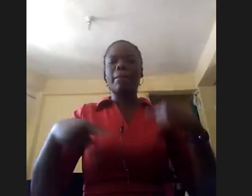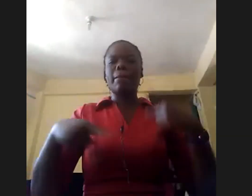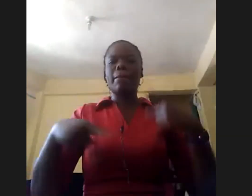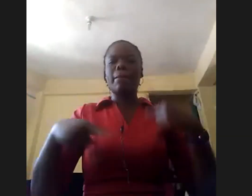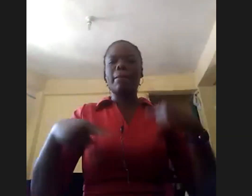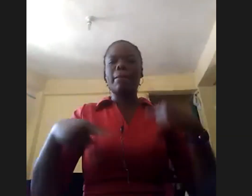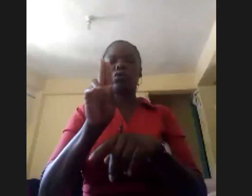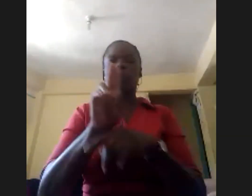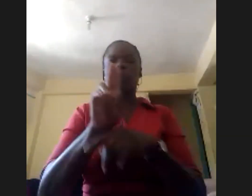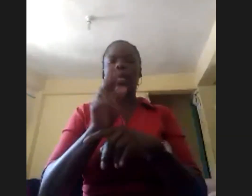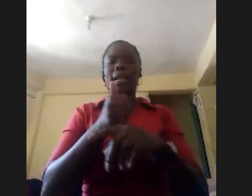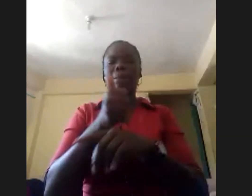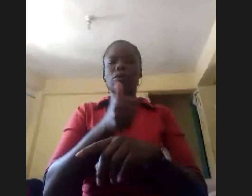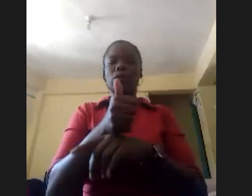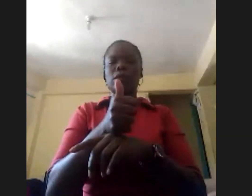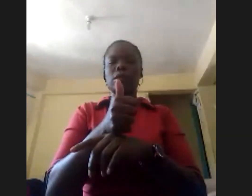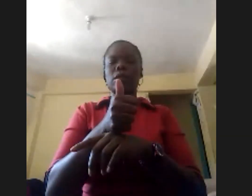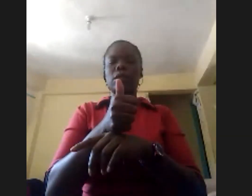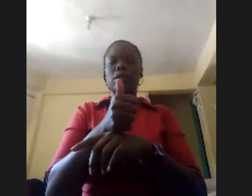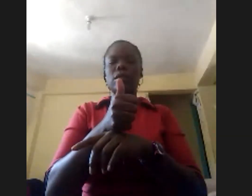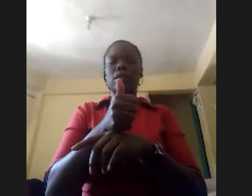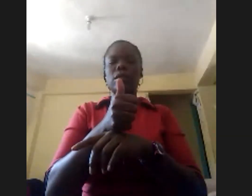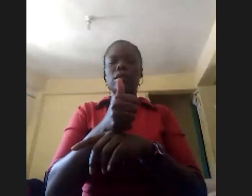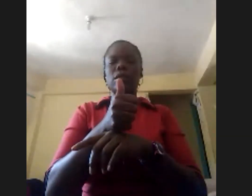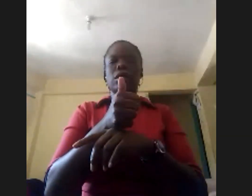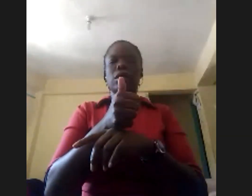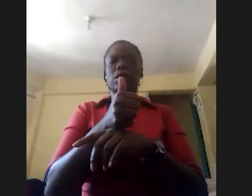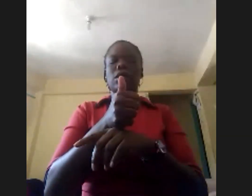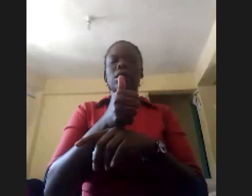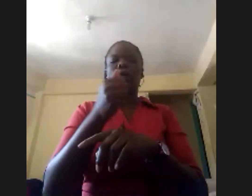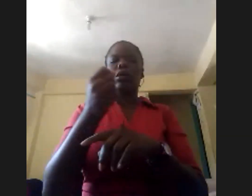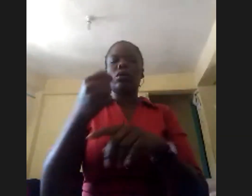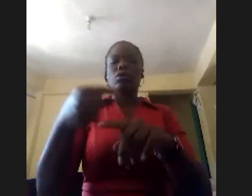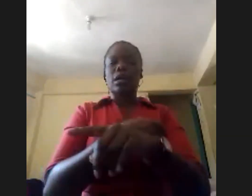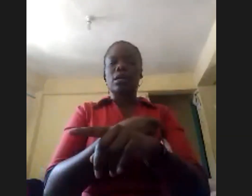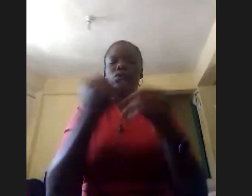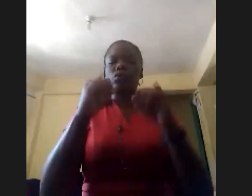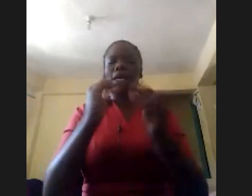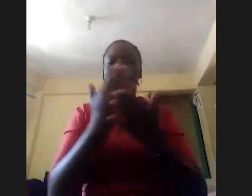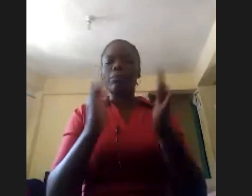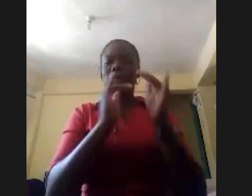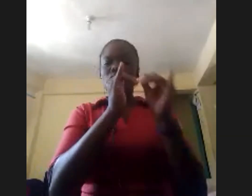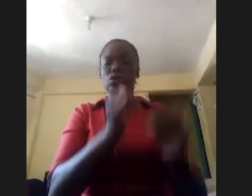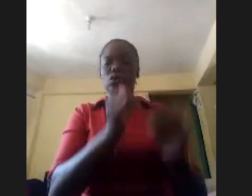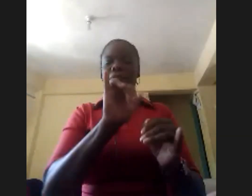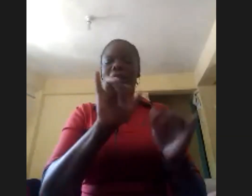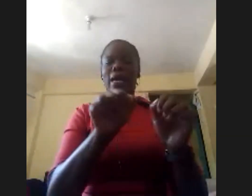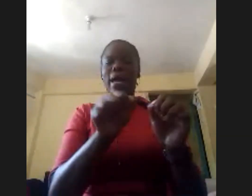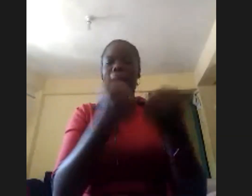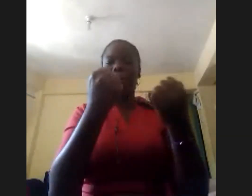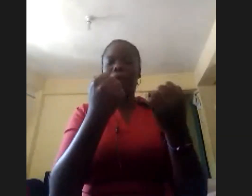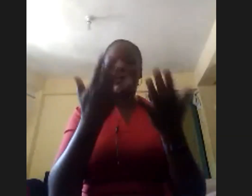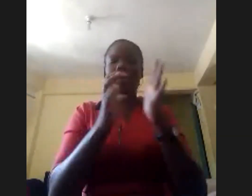abuse drugs. And number one was excitement, to relax, to try something new. And that one happens commonly, for example, in